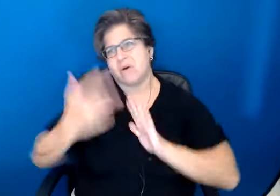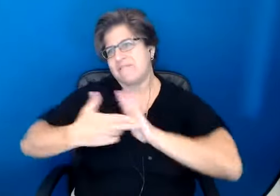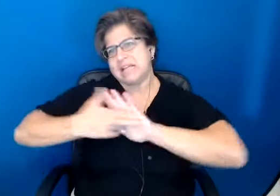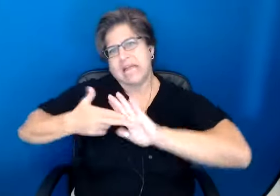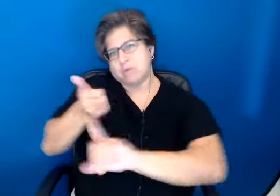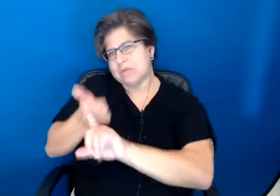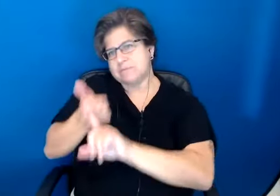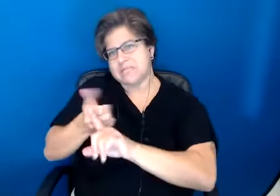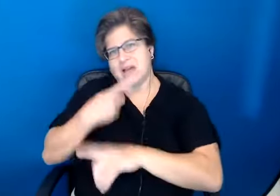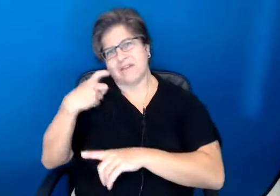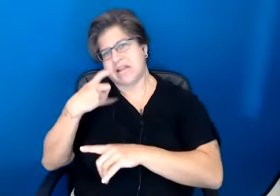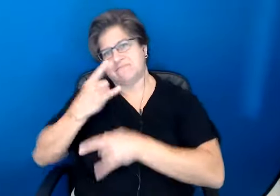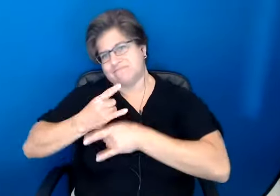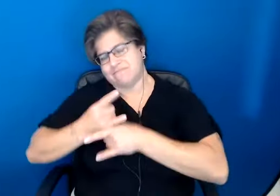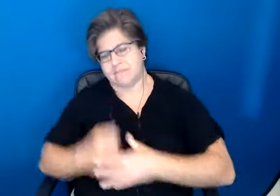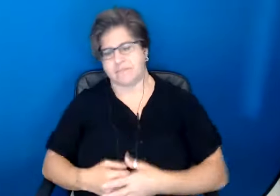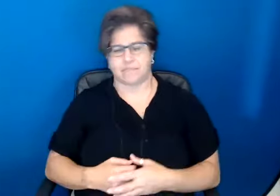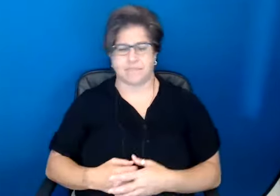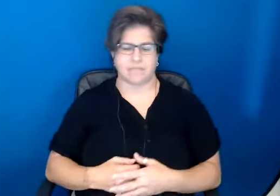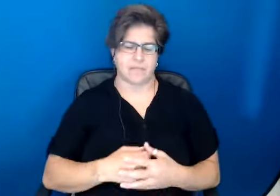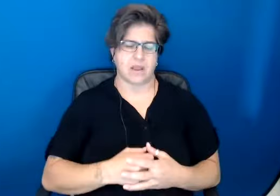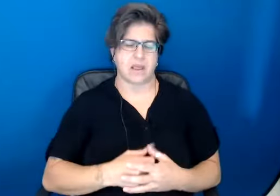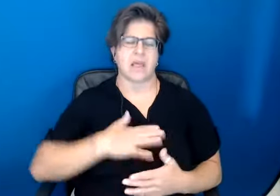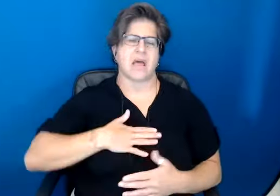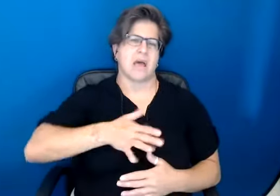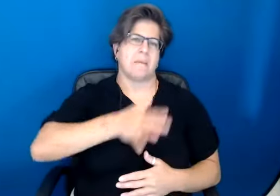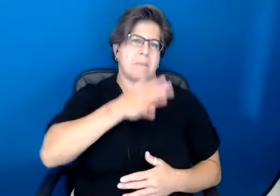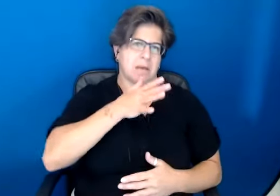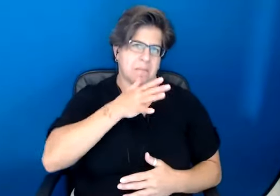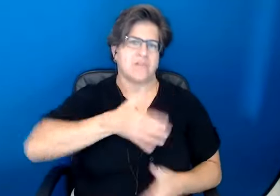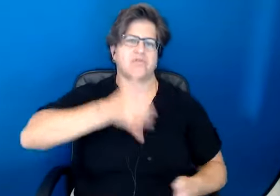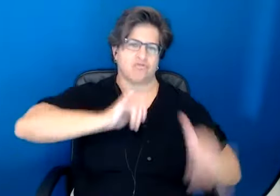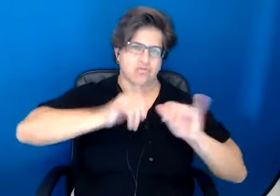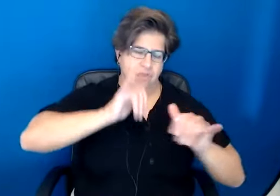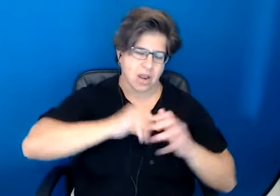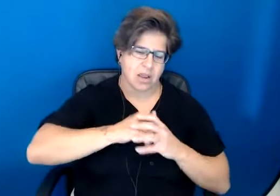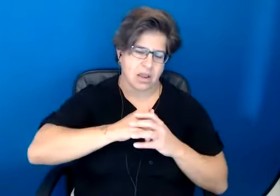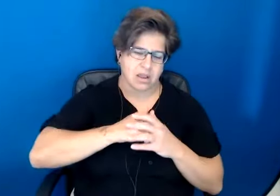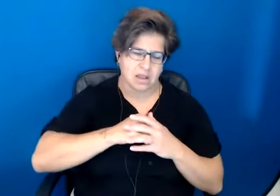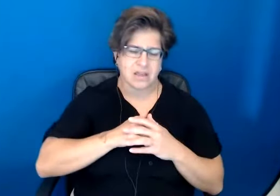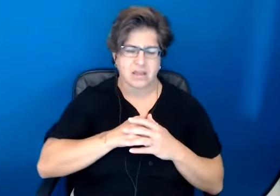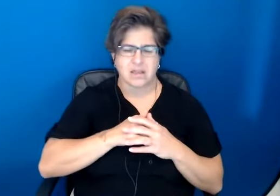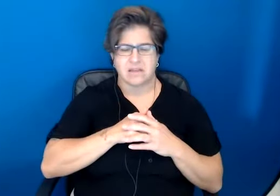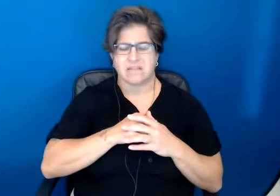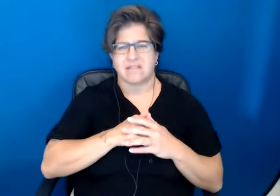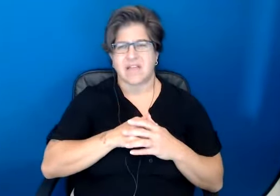one unfortunate boy that don't think he managed well in amongst 5 women. And